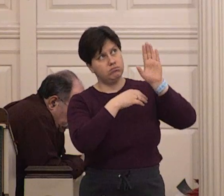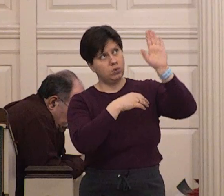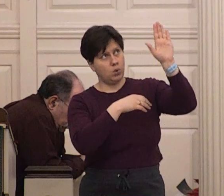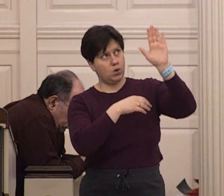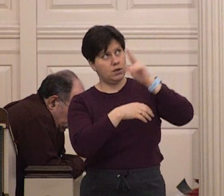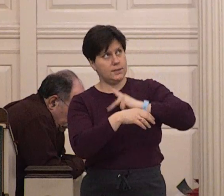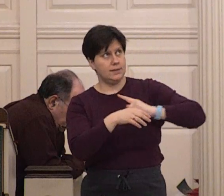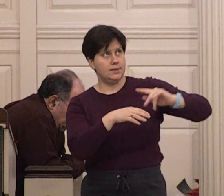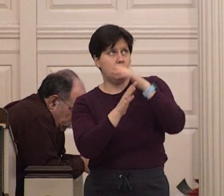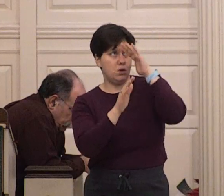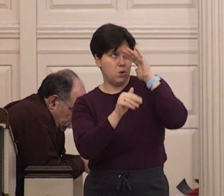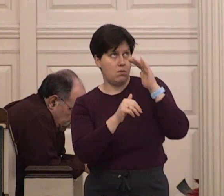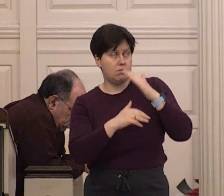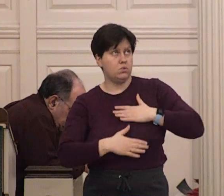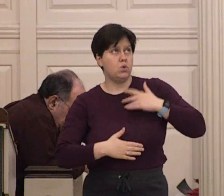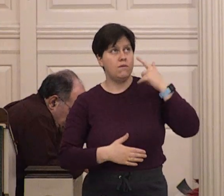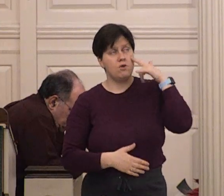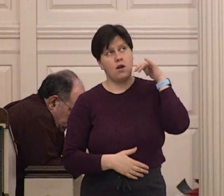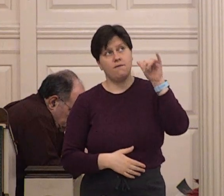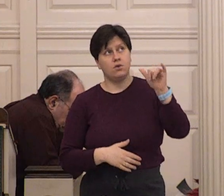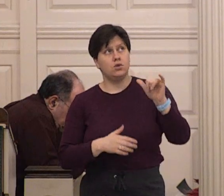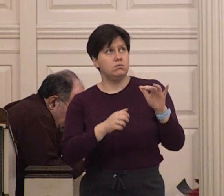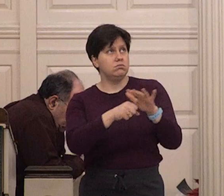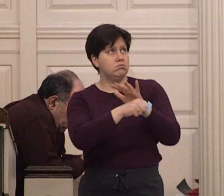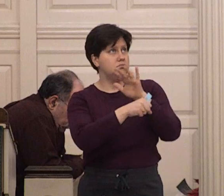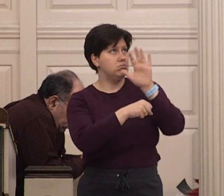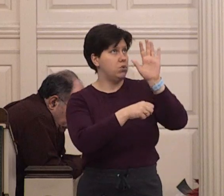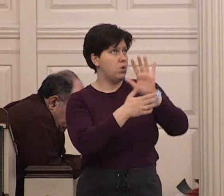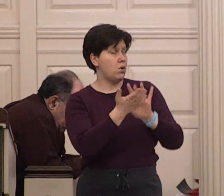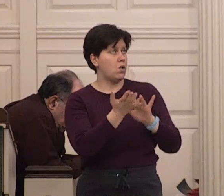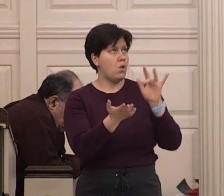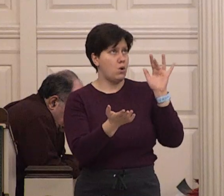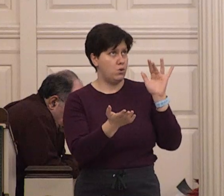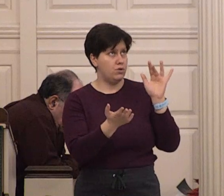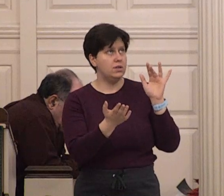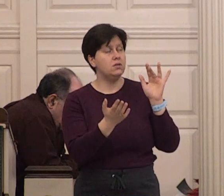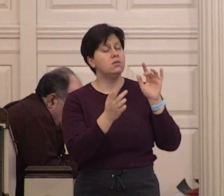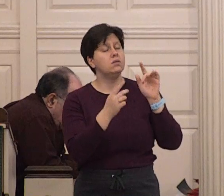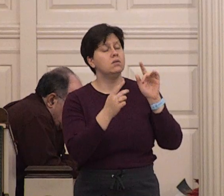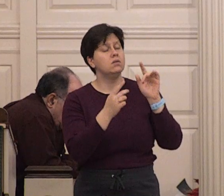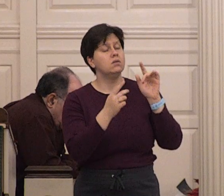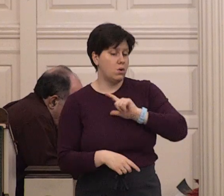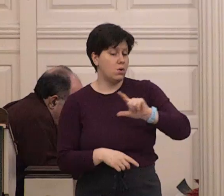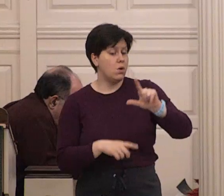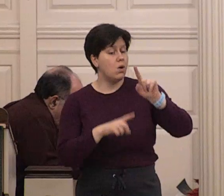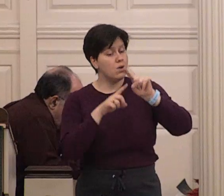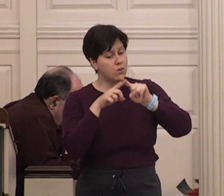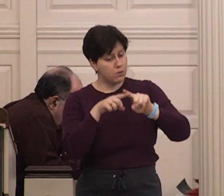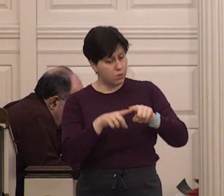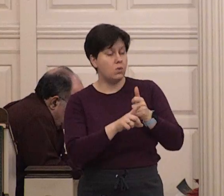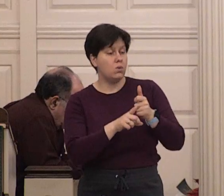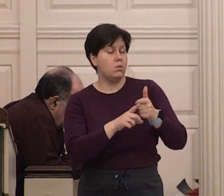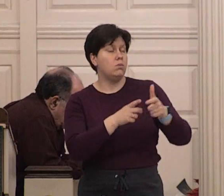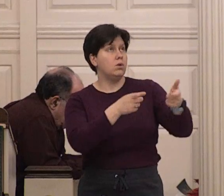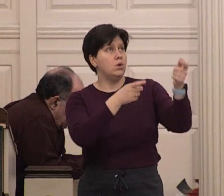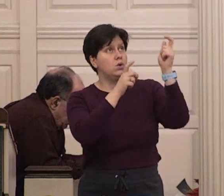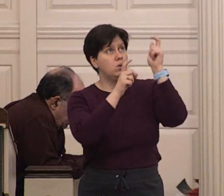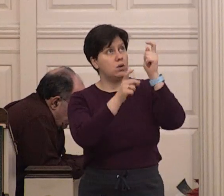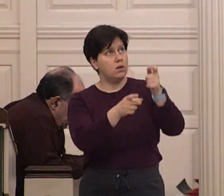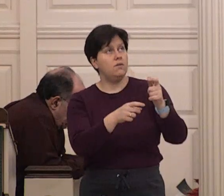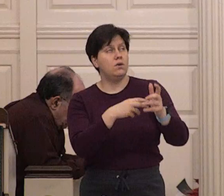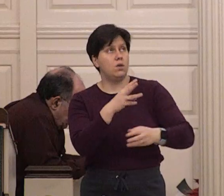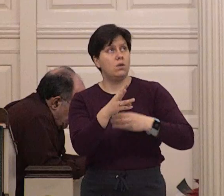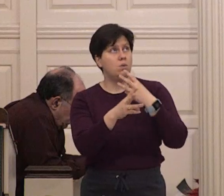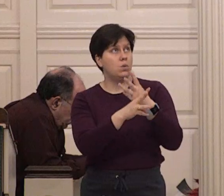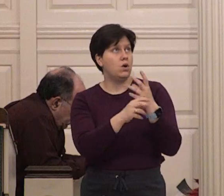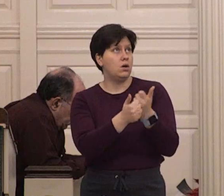to enjoy forever the fullness of your glory, through Christ our Lord, through whom you bestow on the